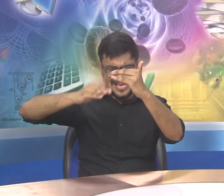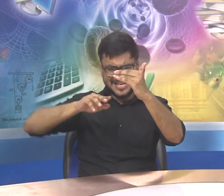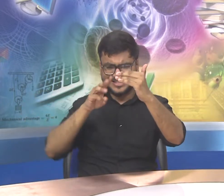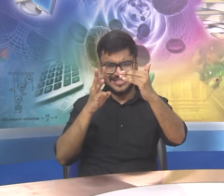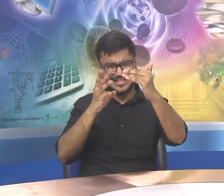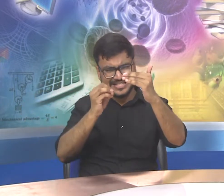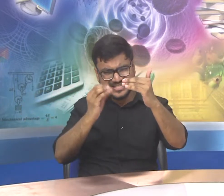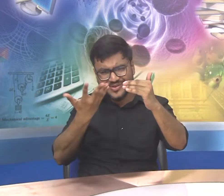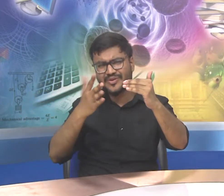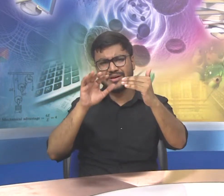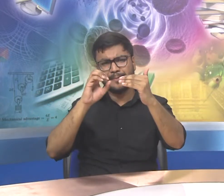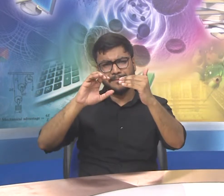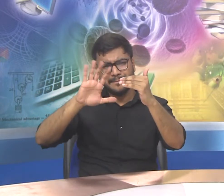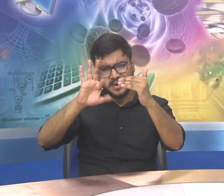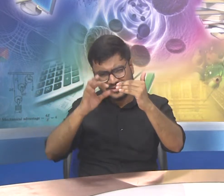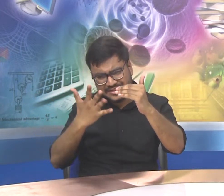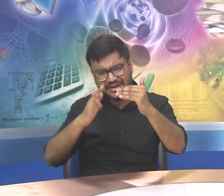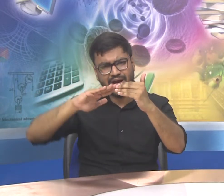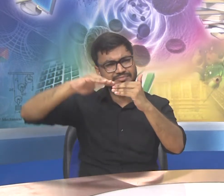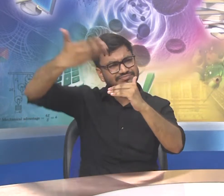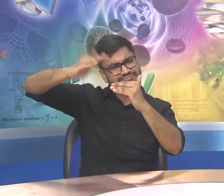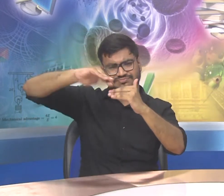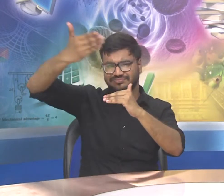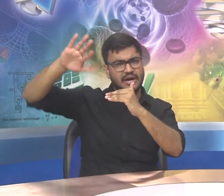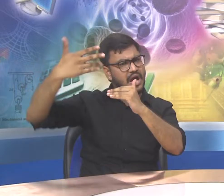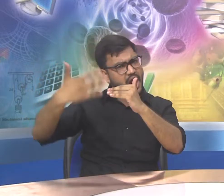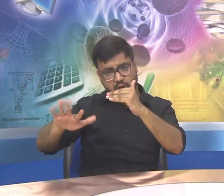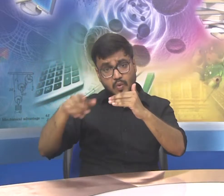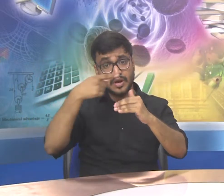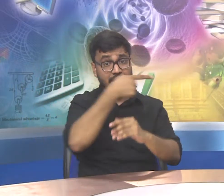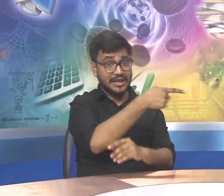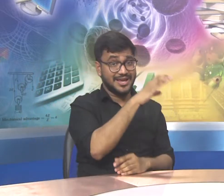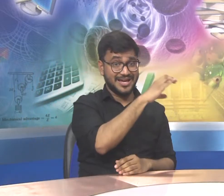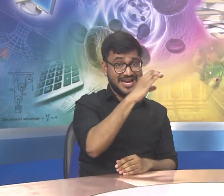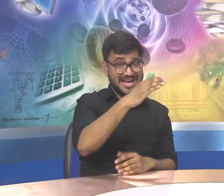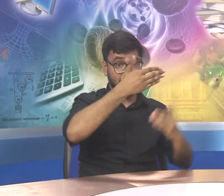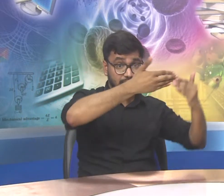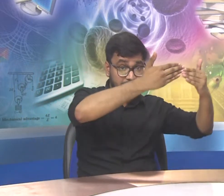Overdraft is also a credit facility granted by bank.